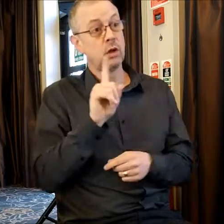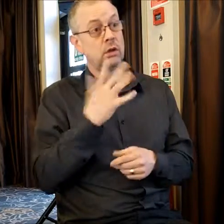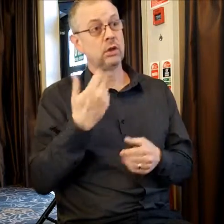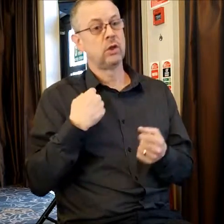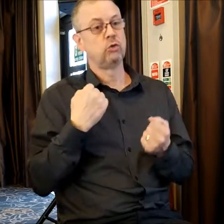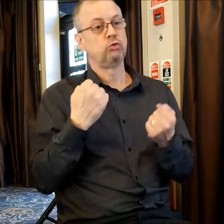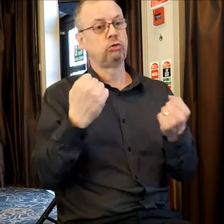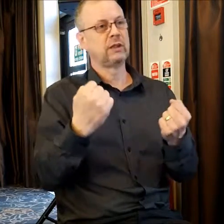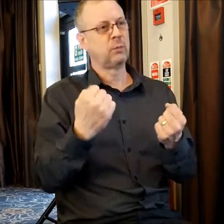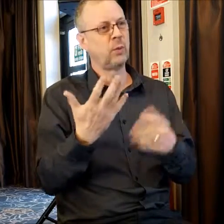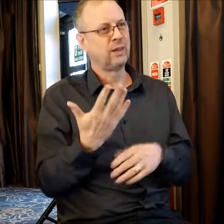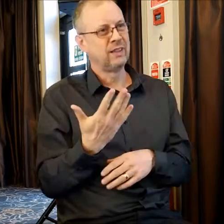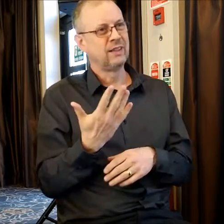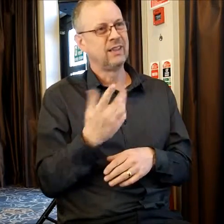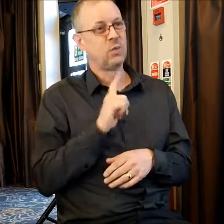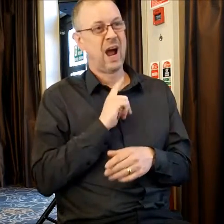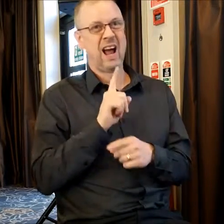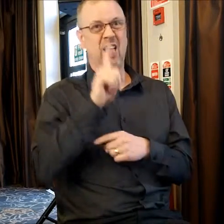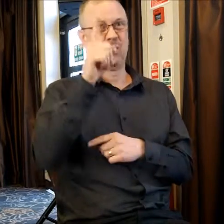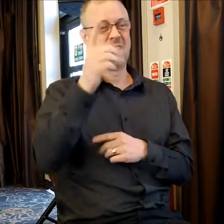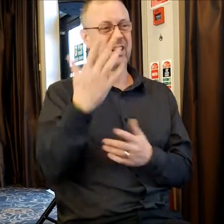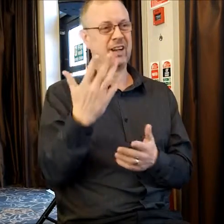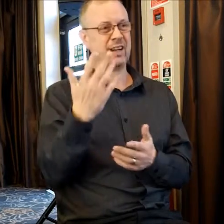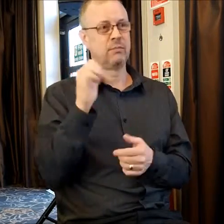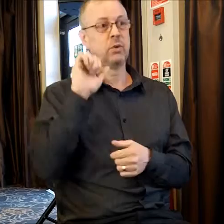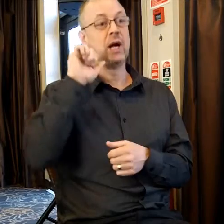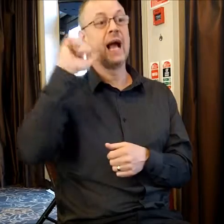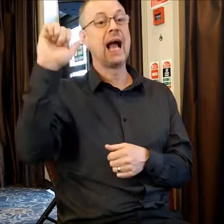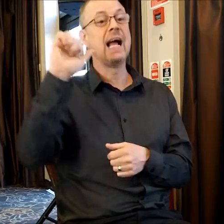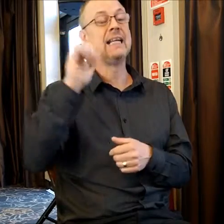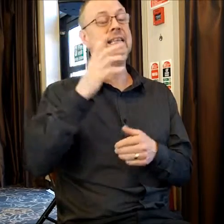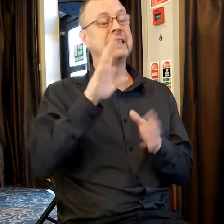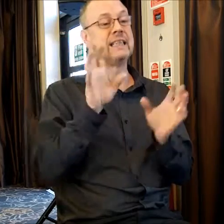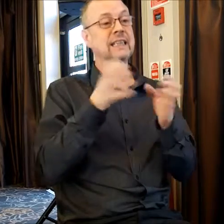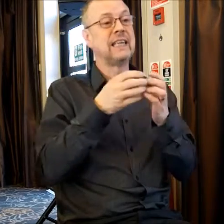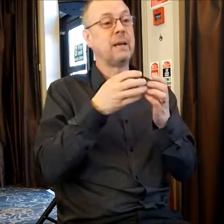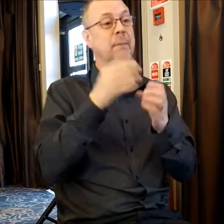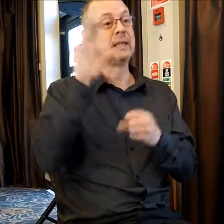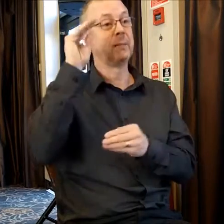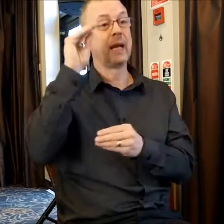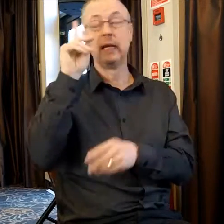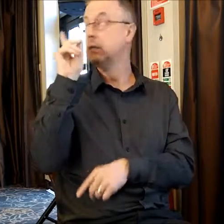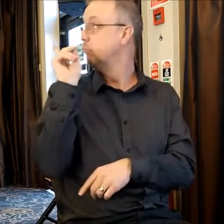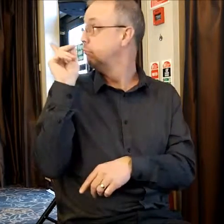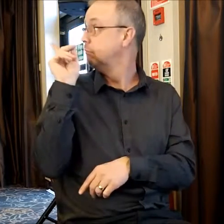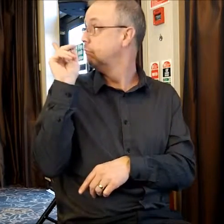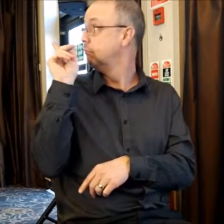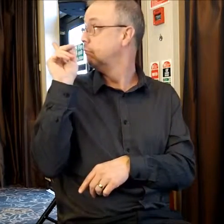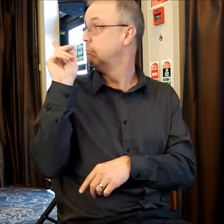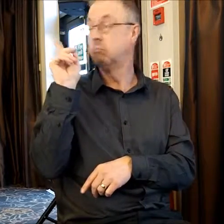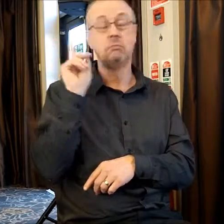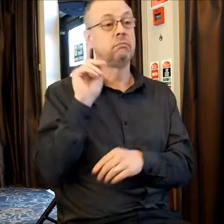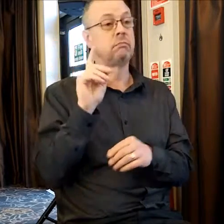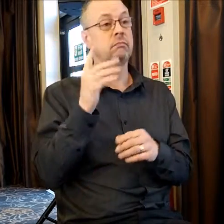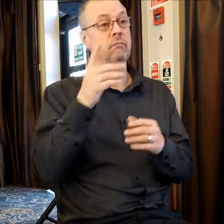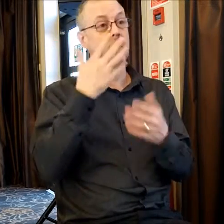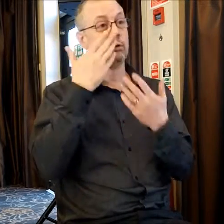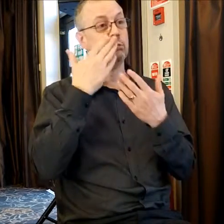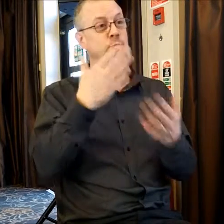in Spain, supervising some of the loadings. You'll see next a picture of it all being very pretty, getting on the boat